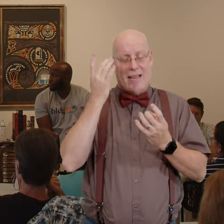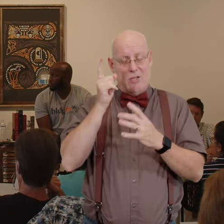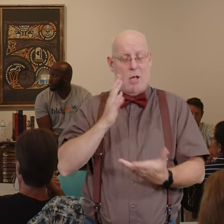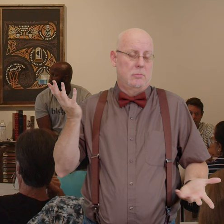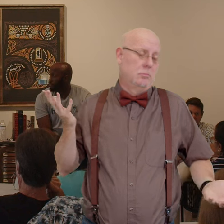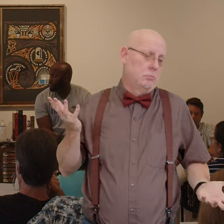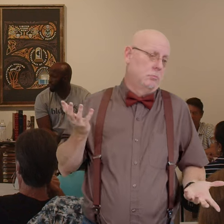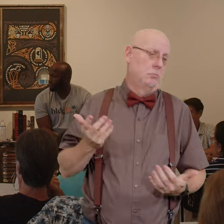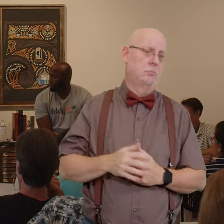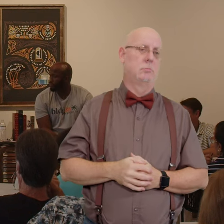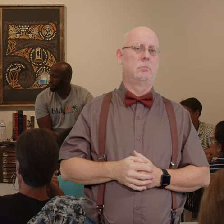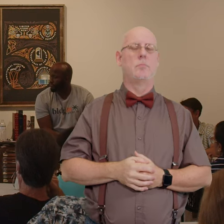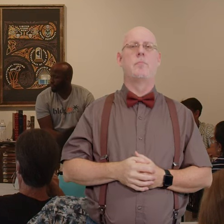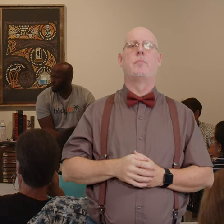hates God.